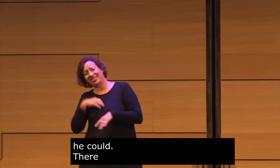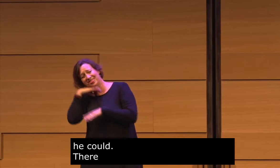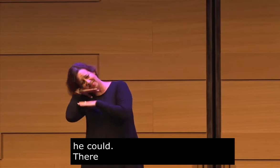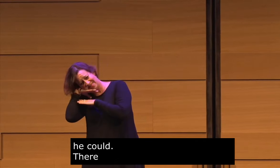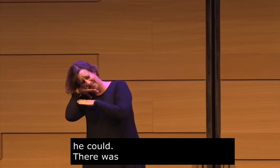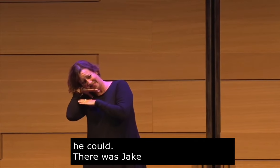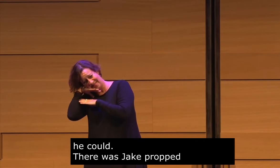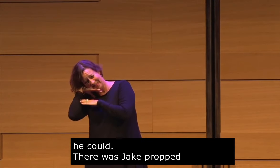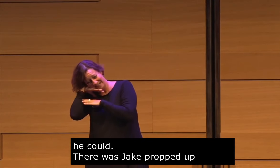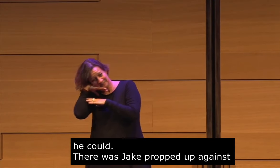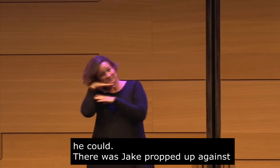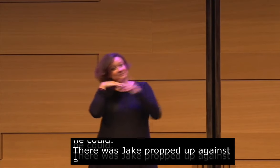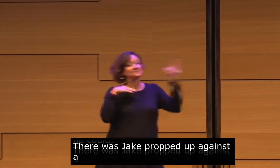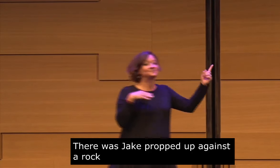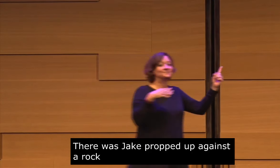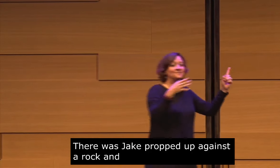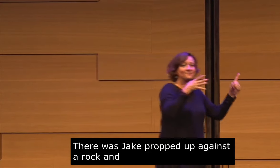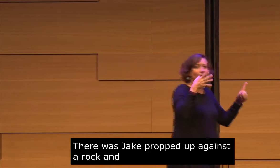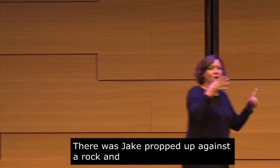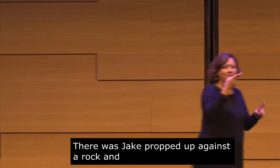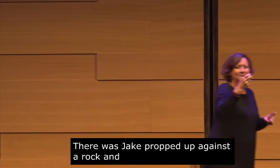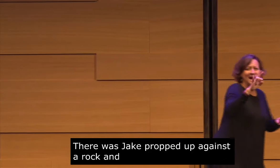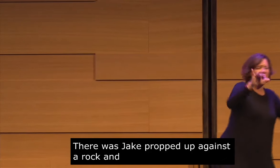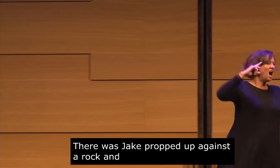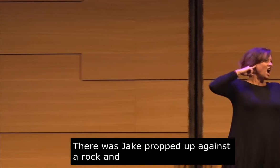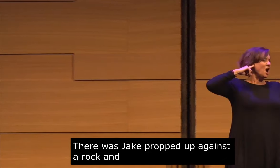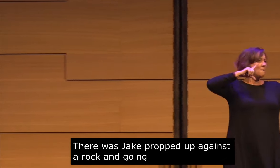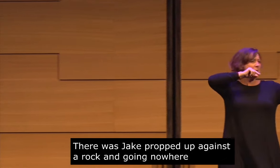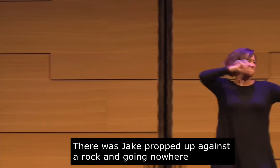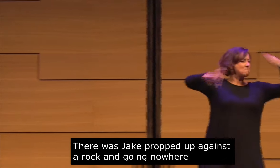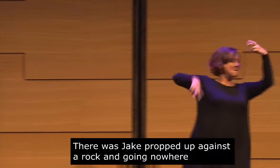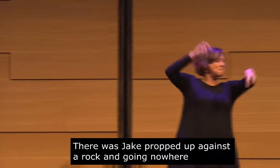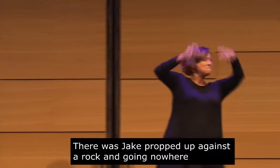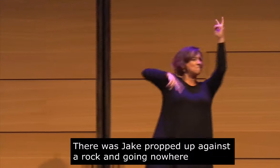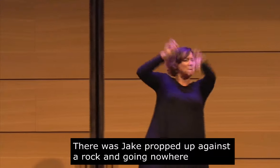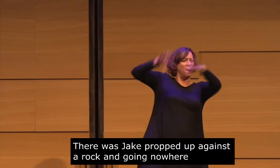was Jake propped up against a rock and going nowhere.